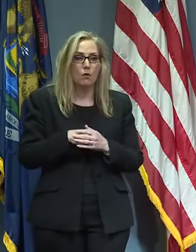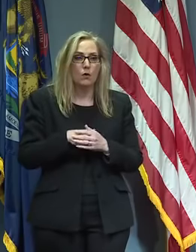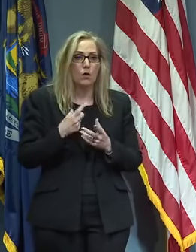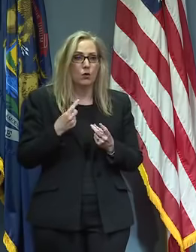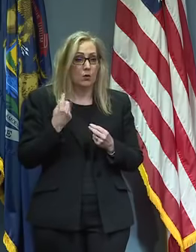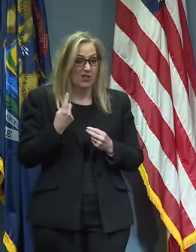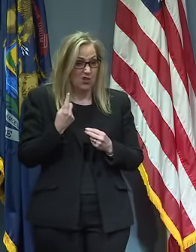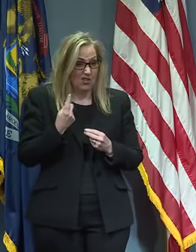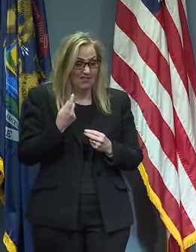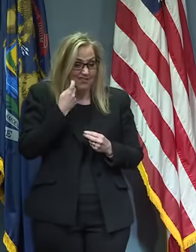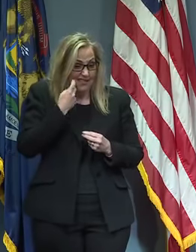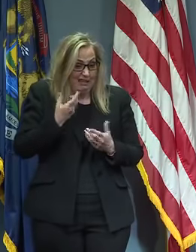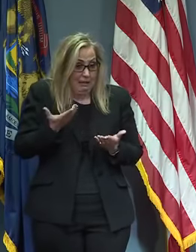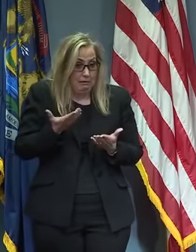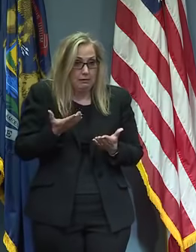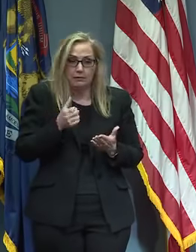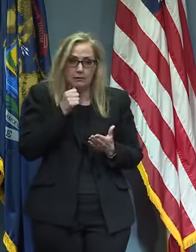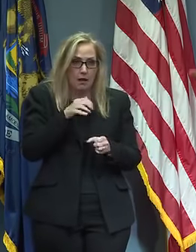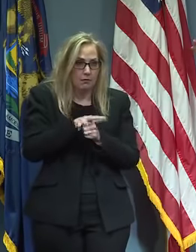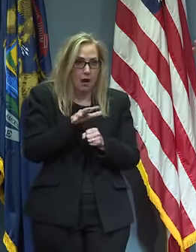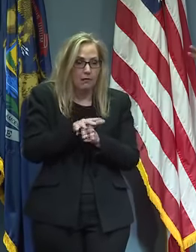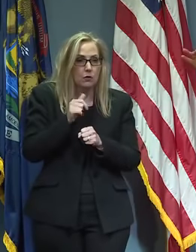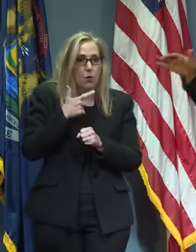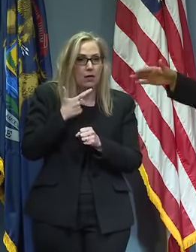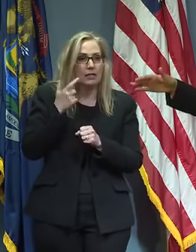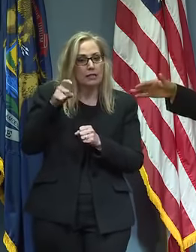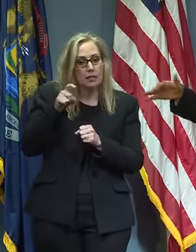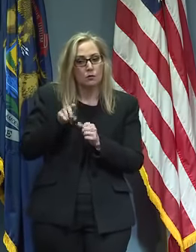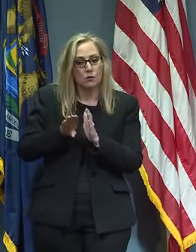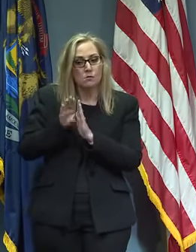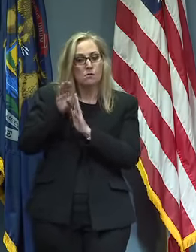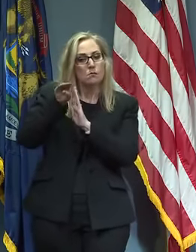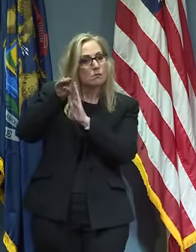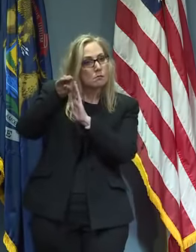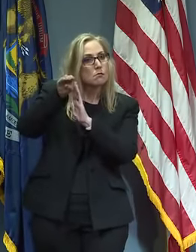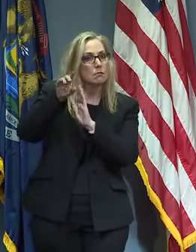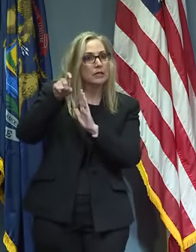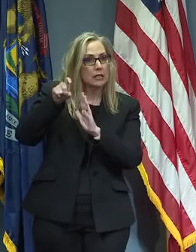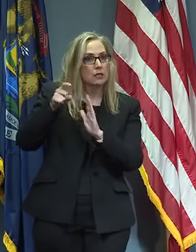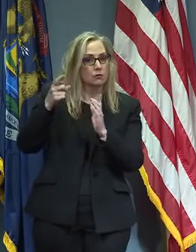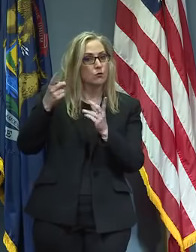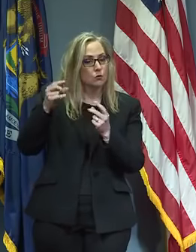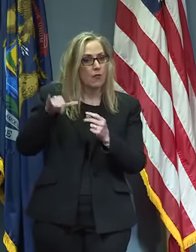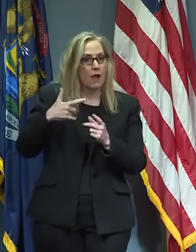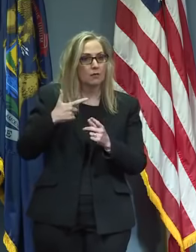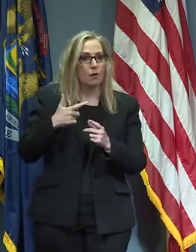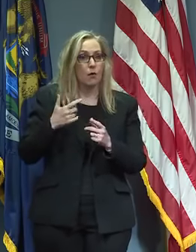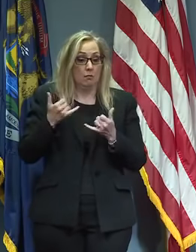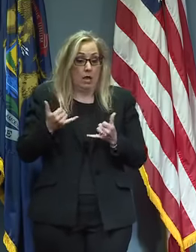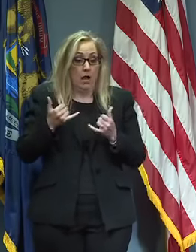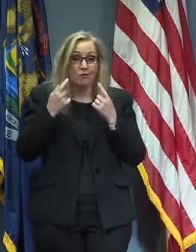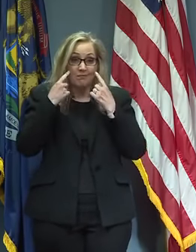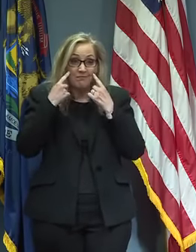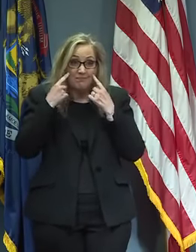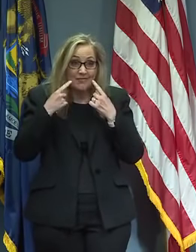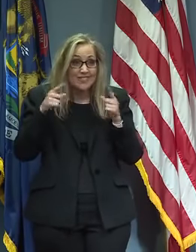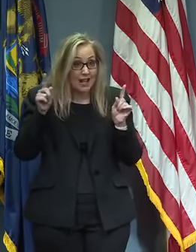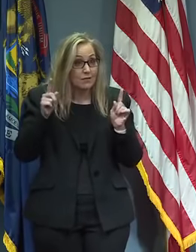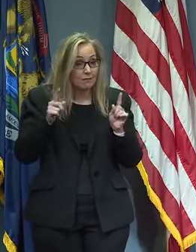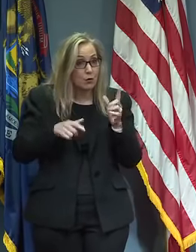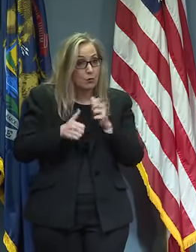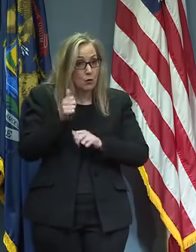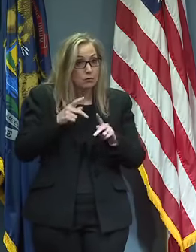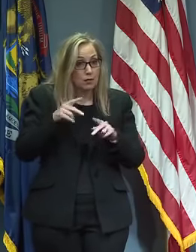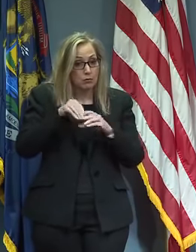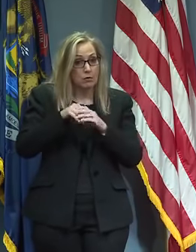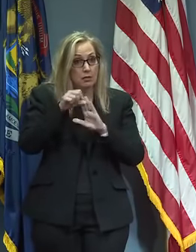good enough. We had to bend that curve. And as you saw, where we were headed and where we are, it's working. The vast majority of people in our state are doing the right thing,